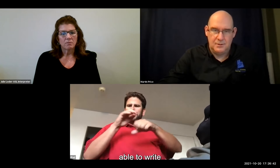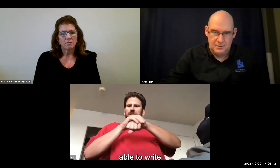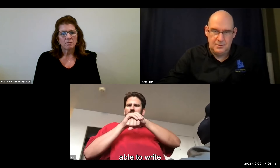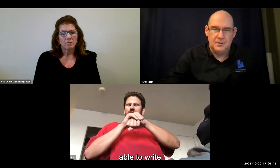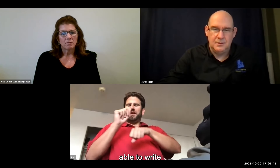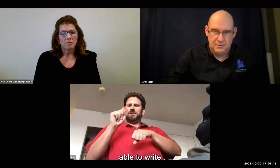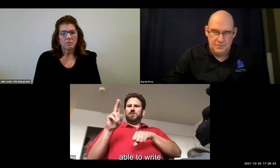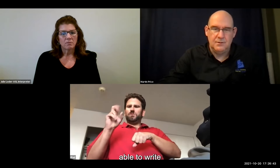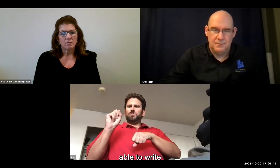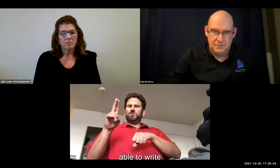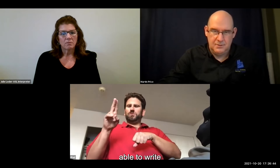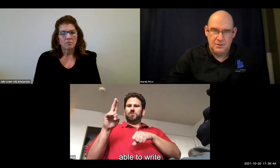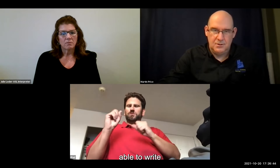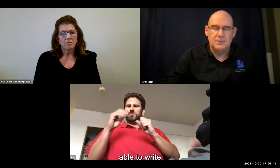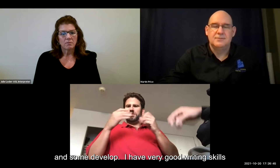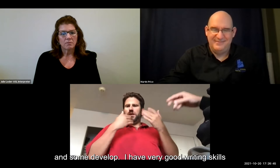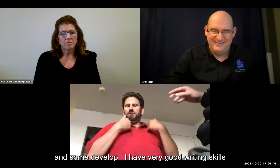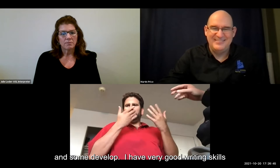develop.